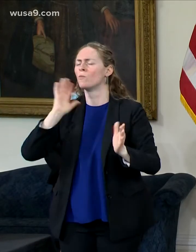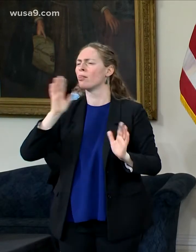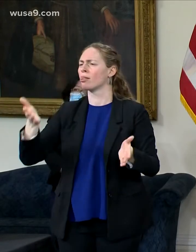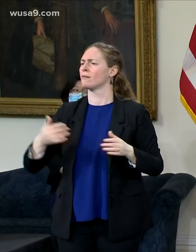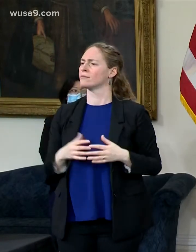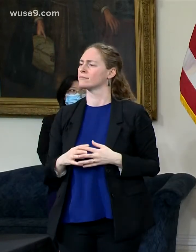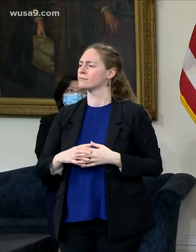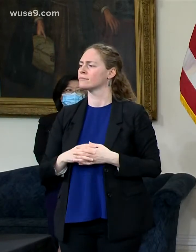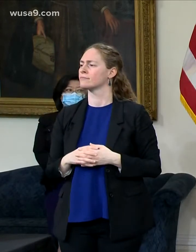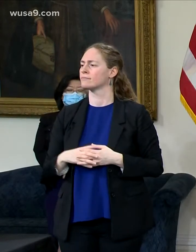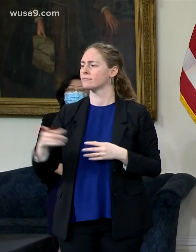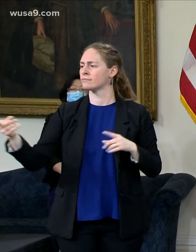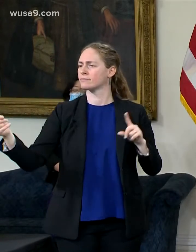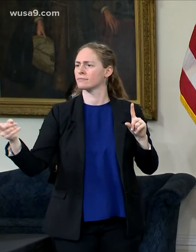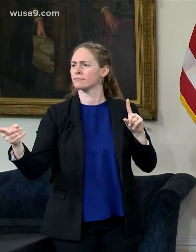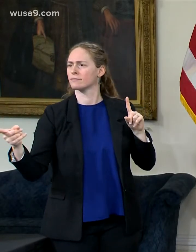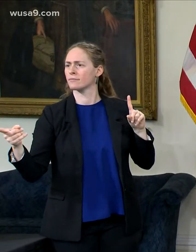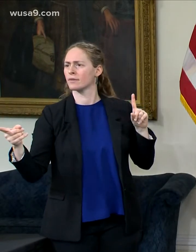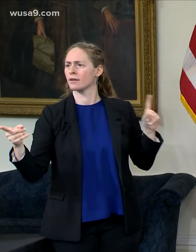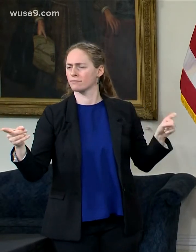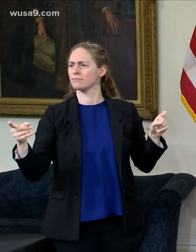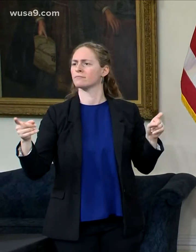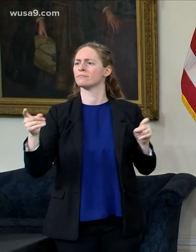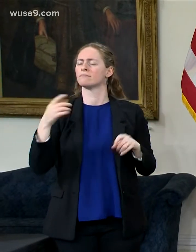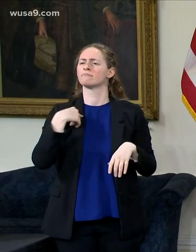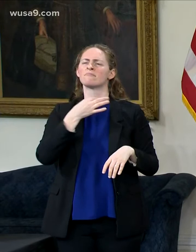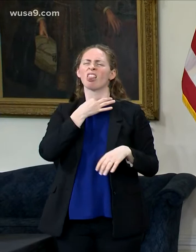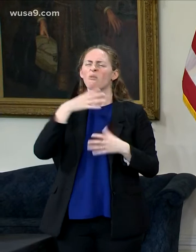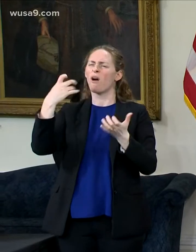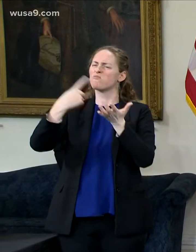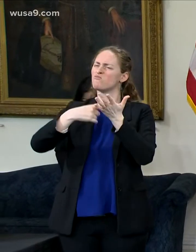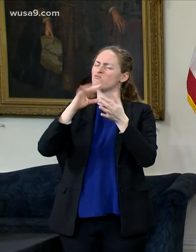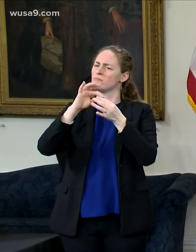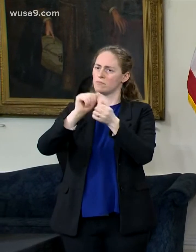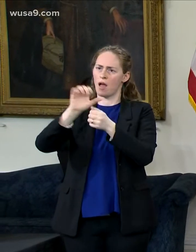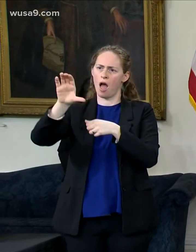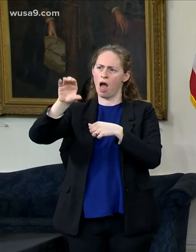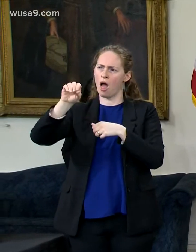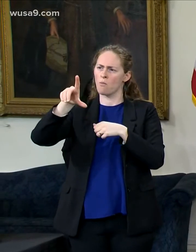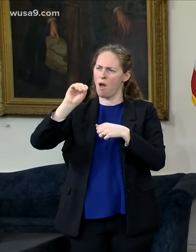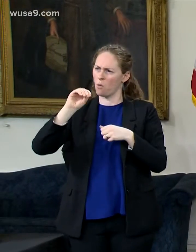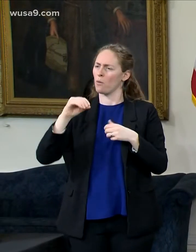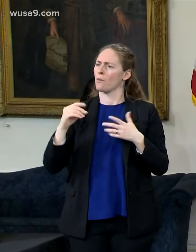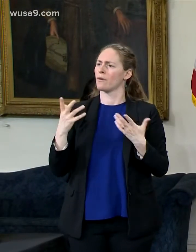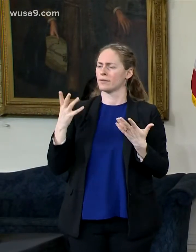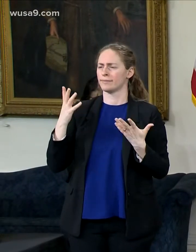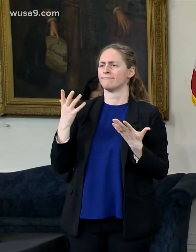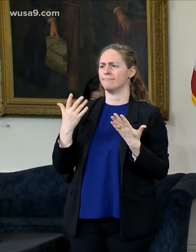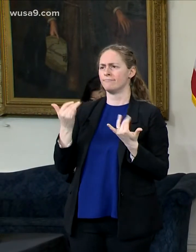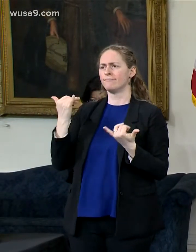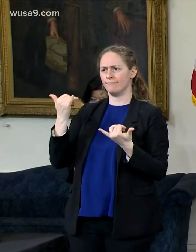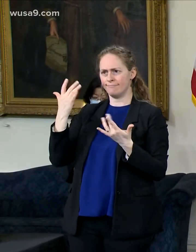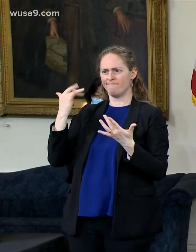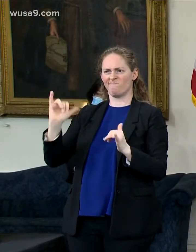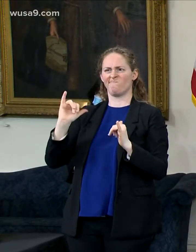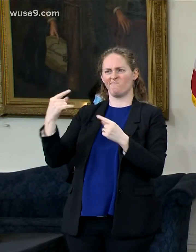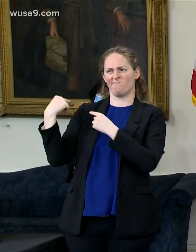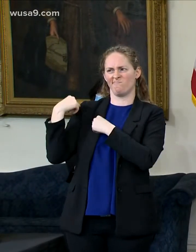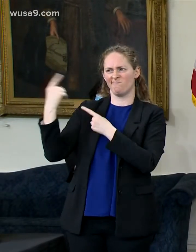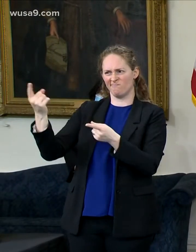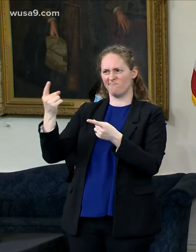Colorado, Governor. As you know, in the last 2 weeks, the country's been engulfed now in another spat of mass